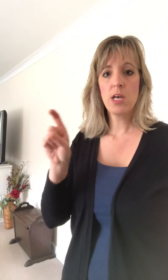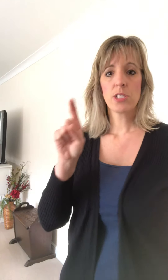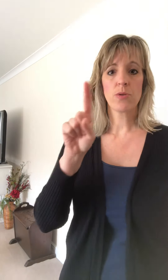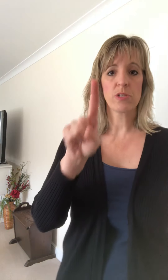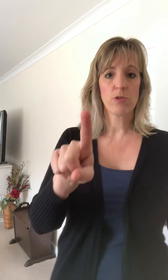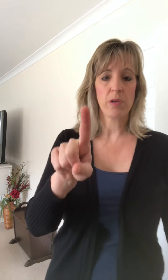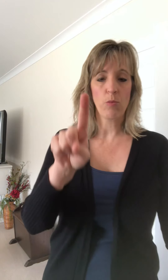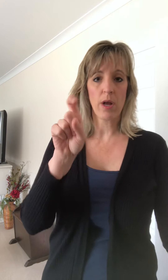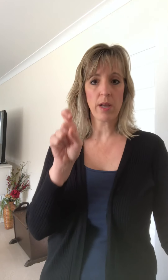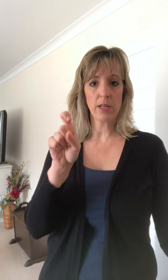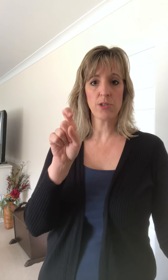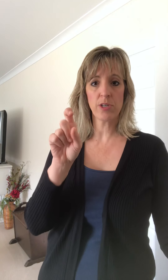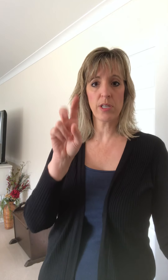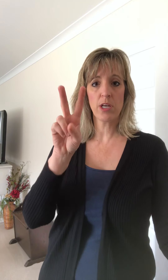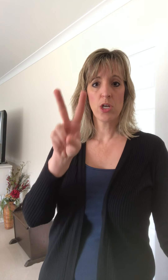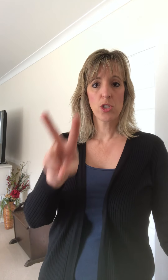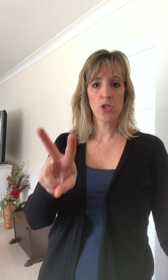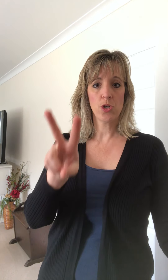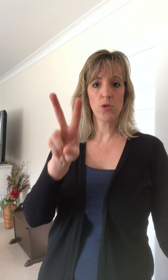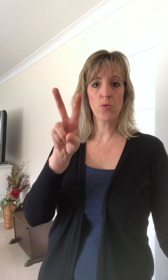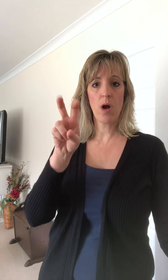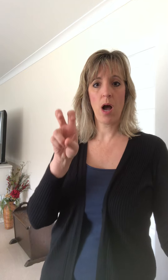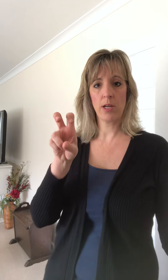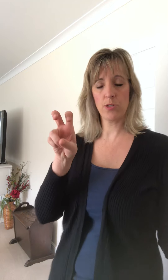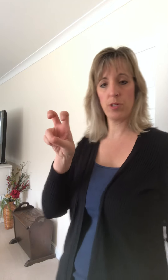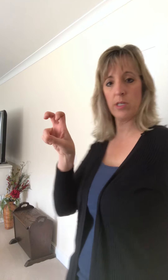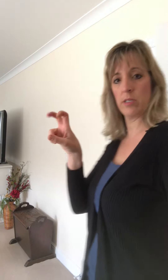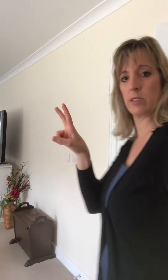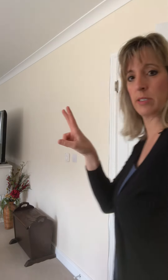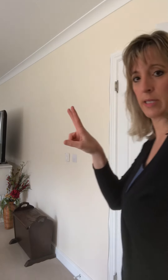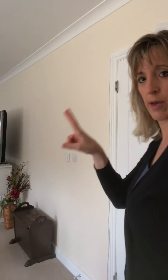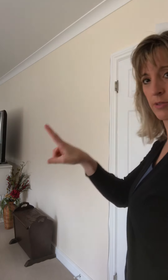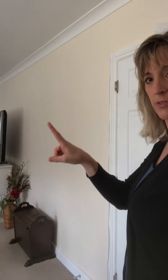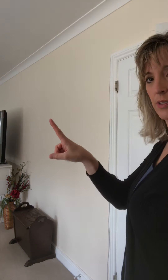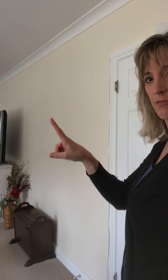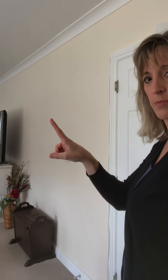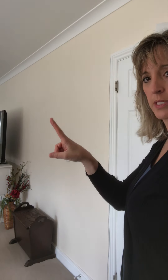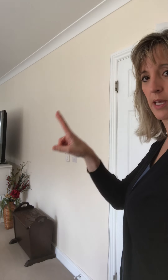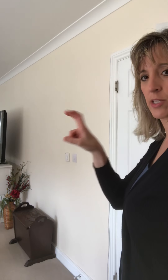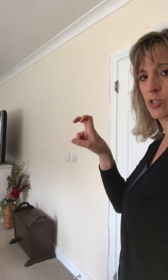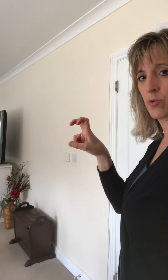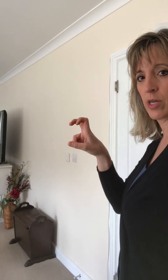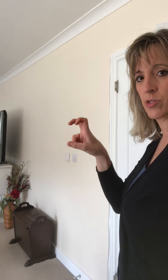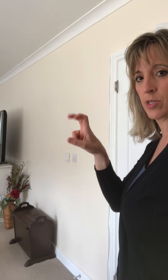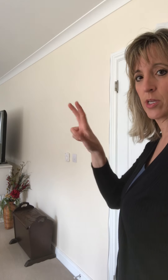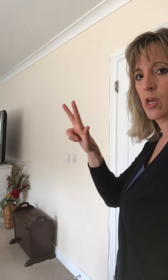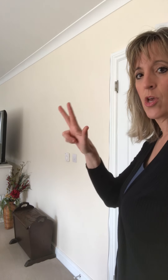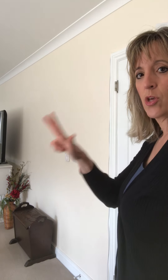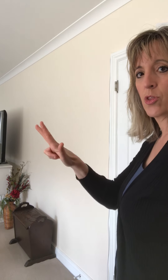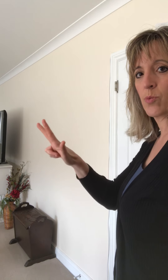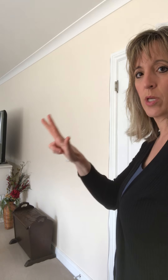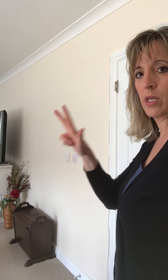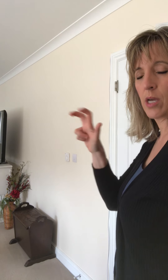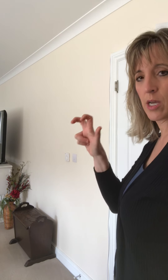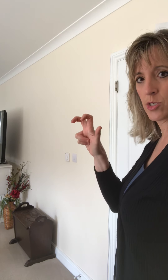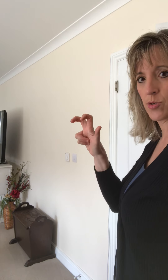So this will be 100, 200. See how it's done from the side? 200,